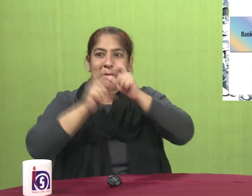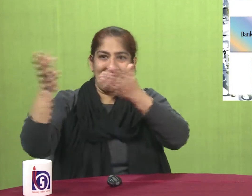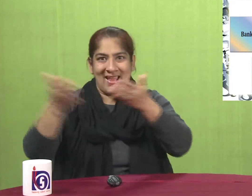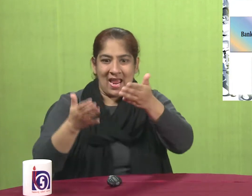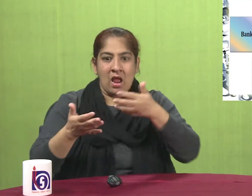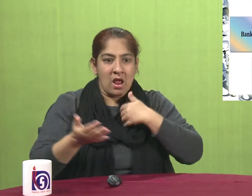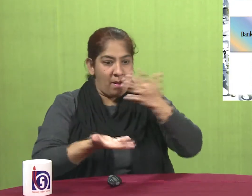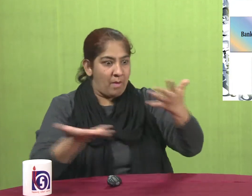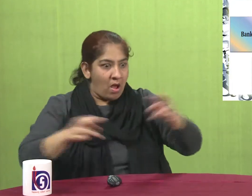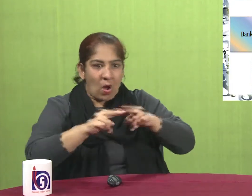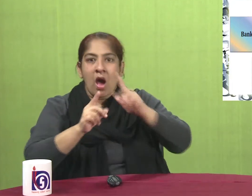warehousing,